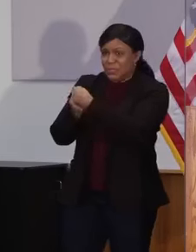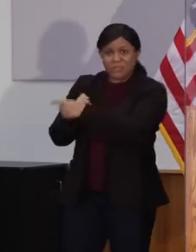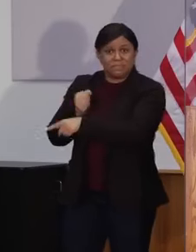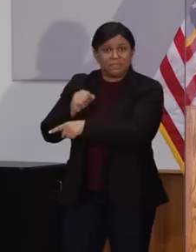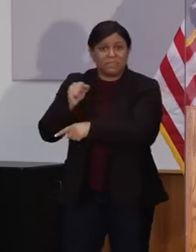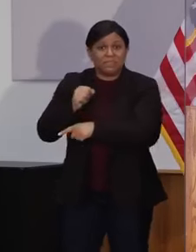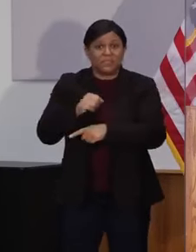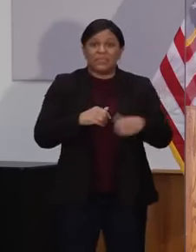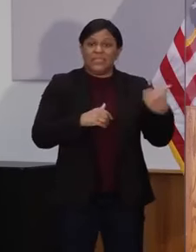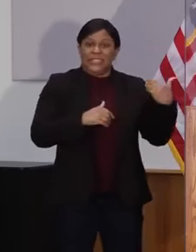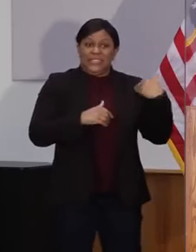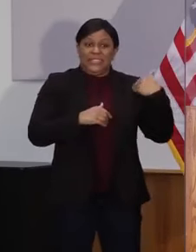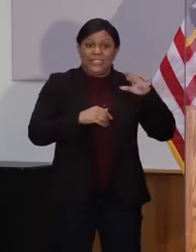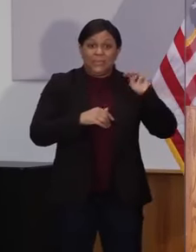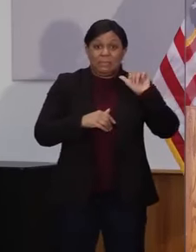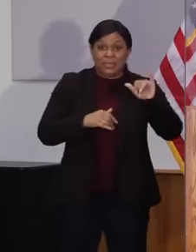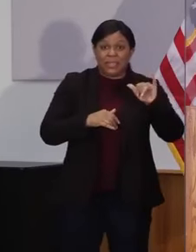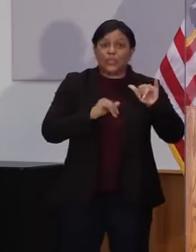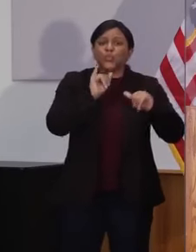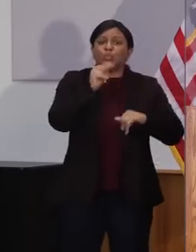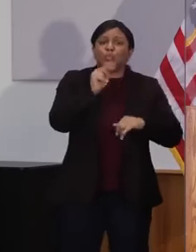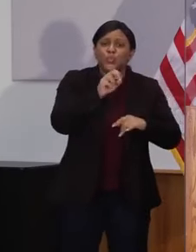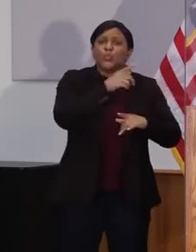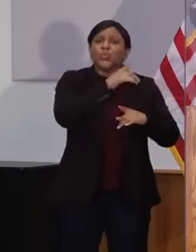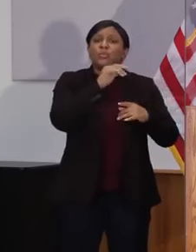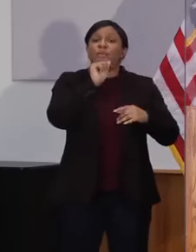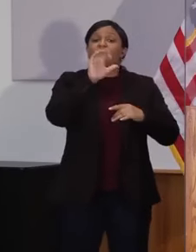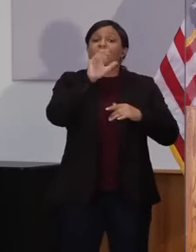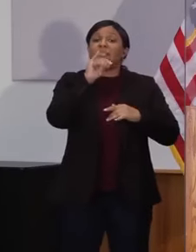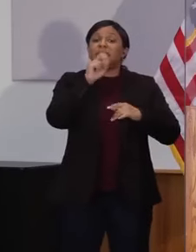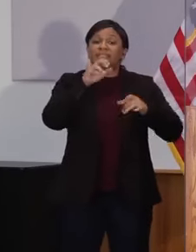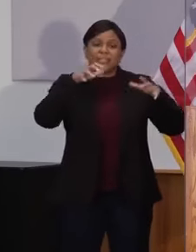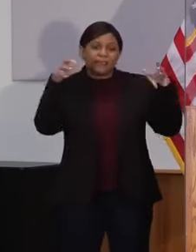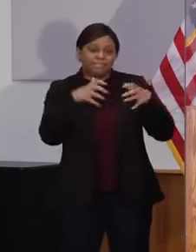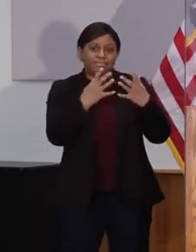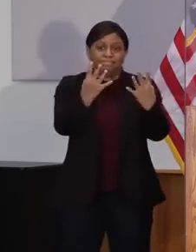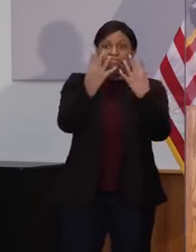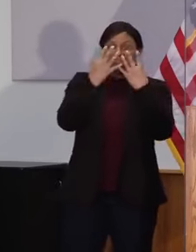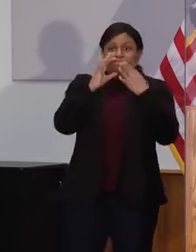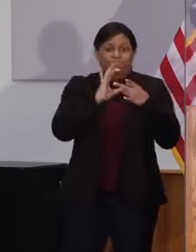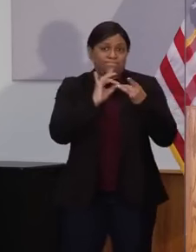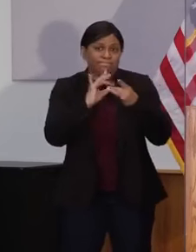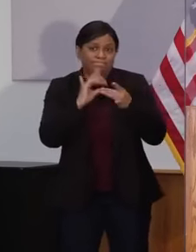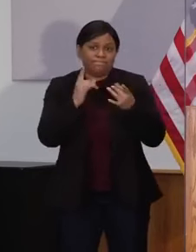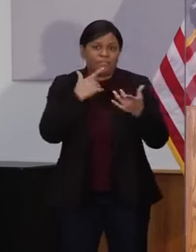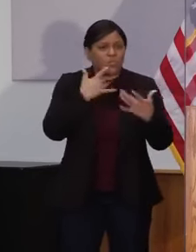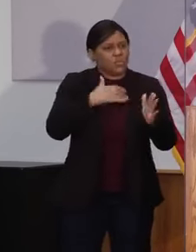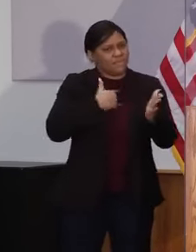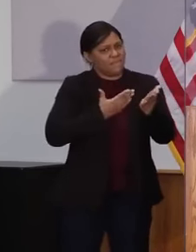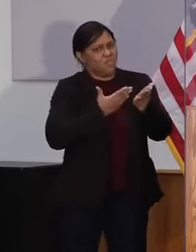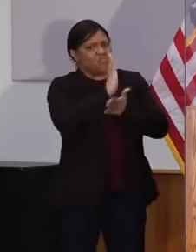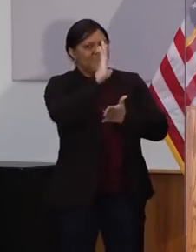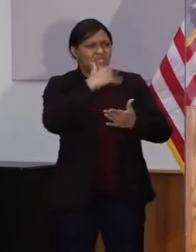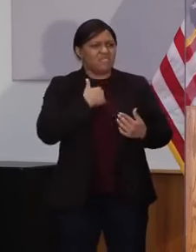having conversations with some of the activists, it was really very clear that the voices of the people cannot be